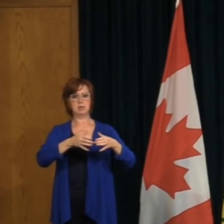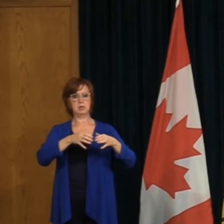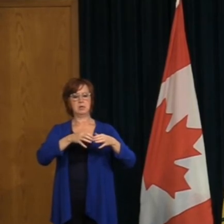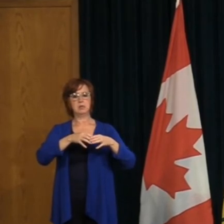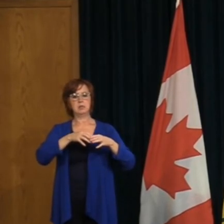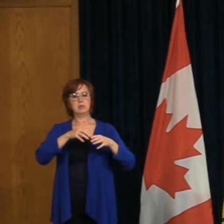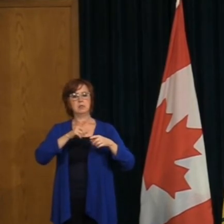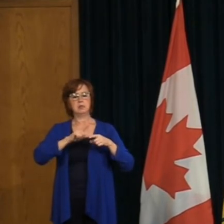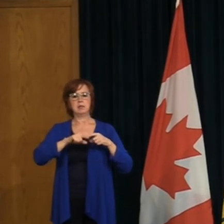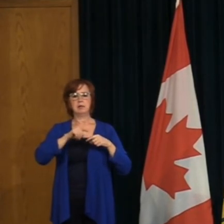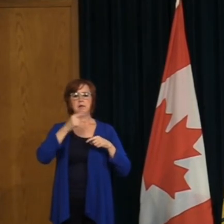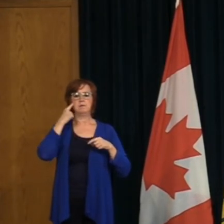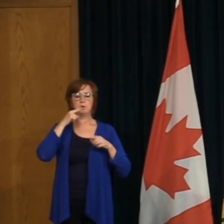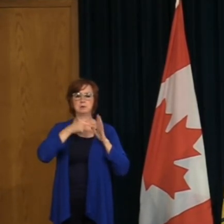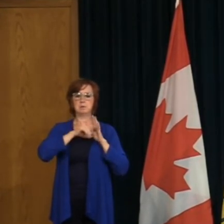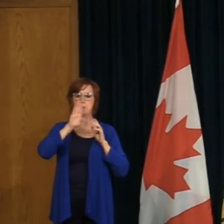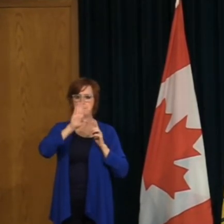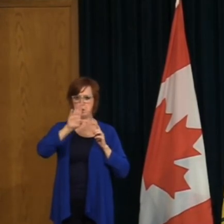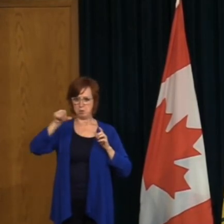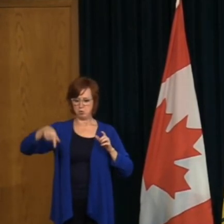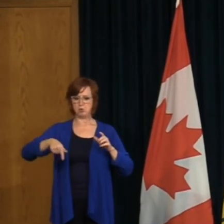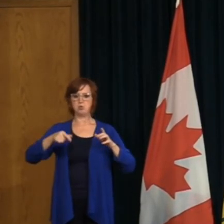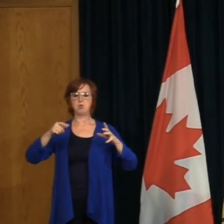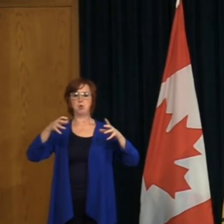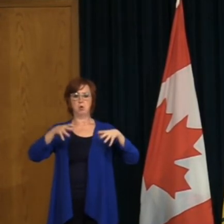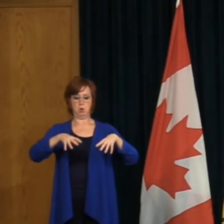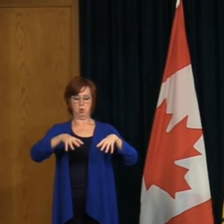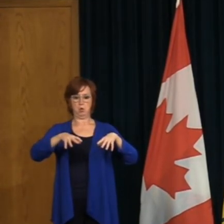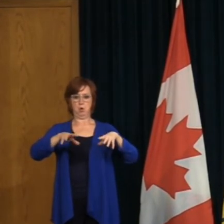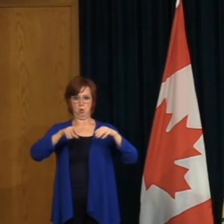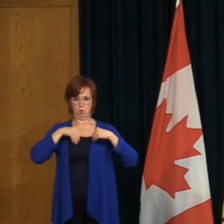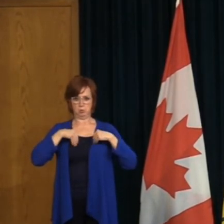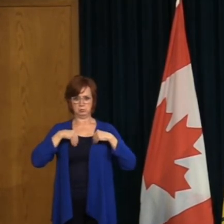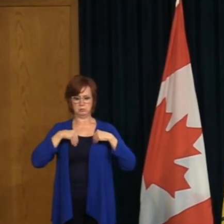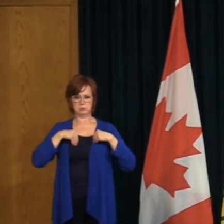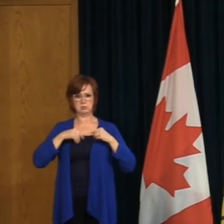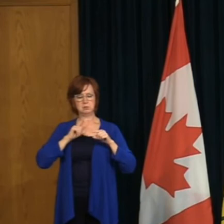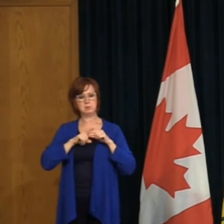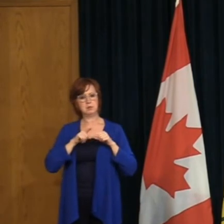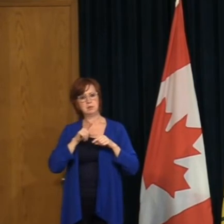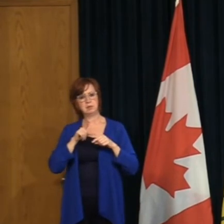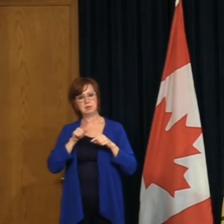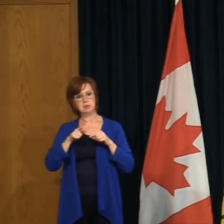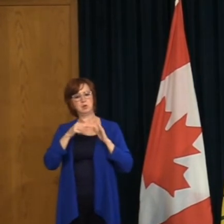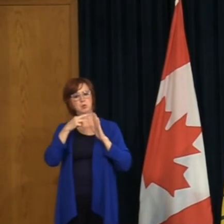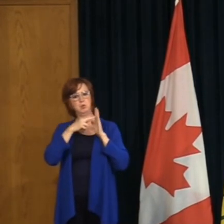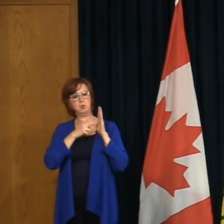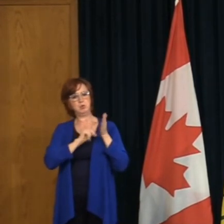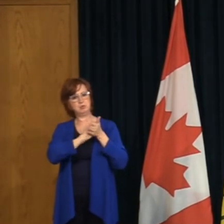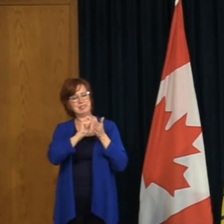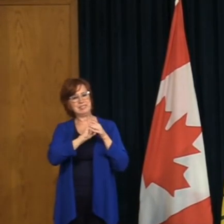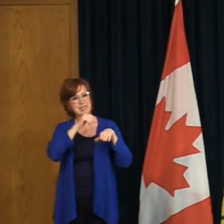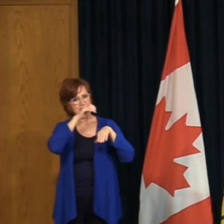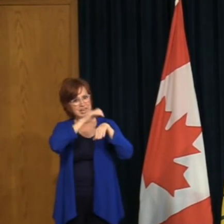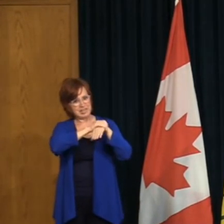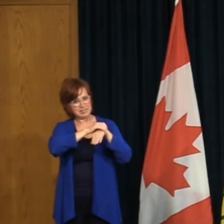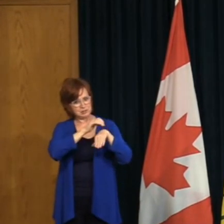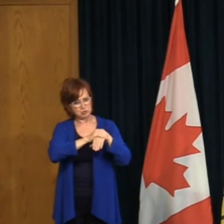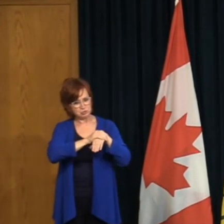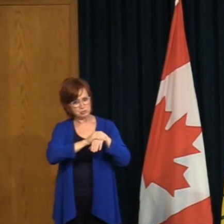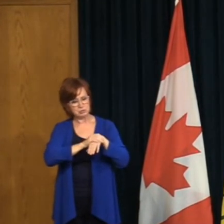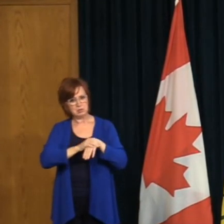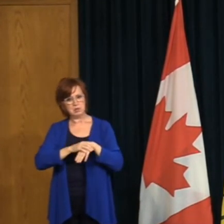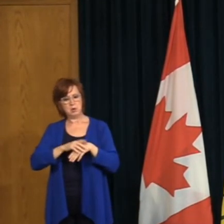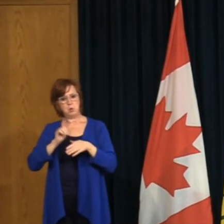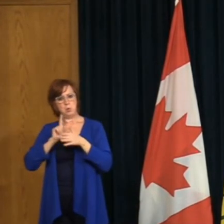there for non-English speakers, like newcomers, for instance? Yeah, I think that's a good point. We have looked at some other